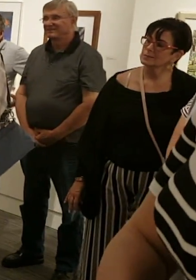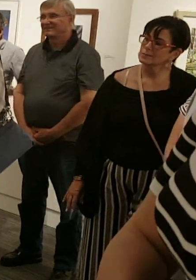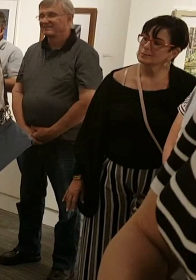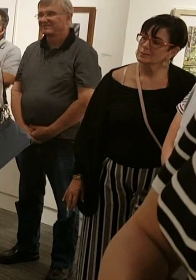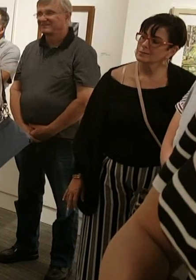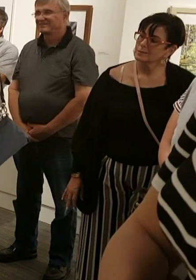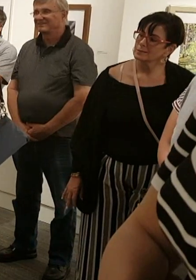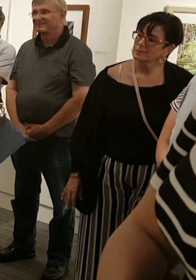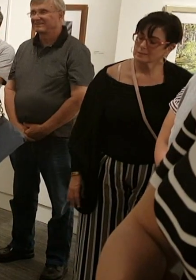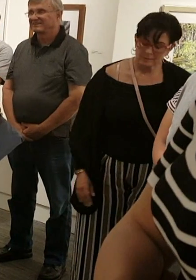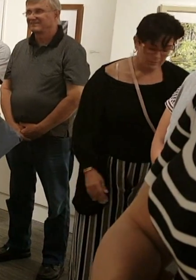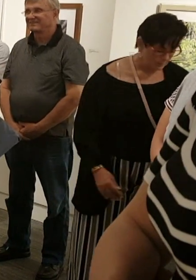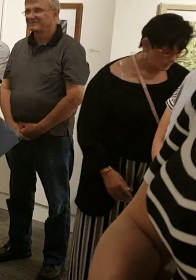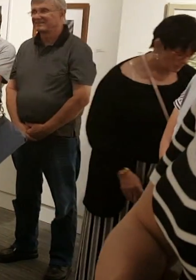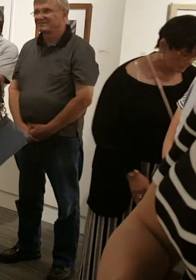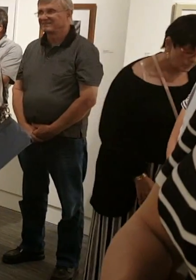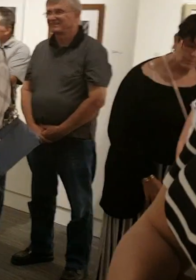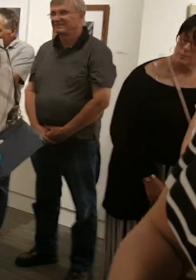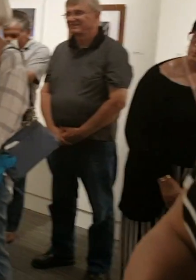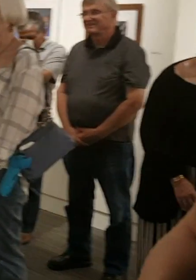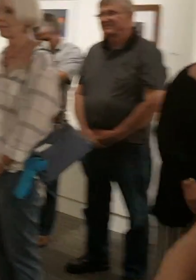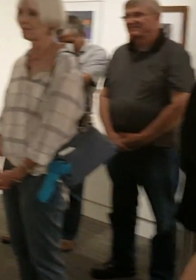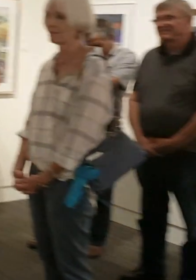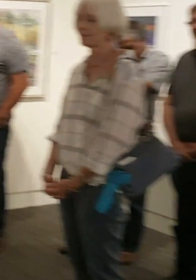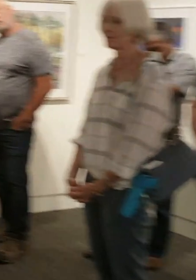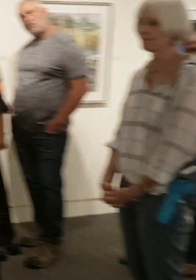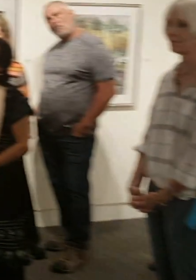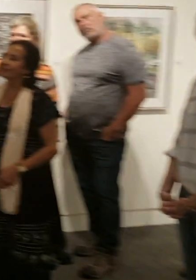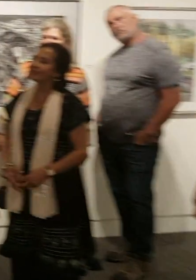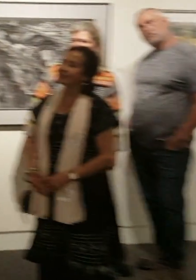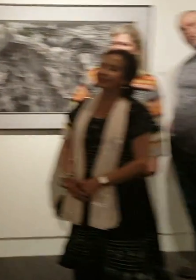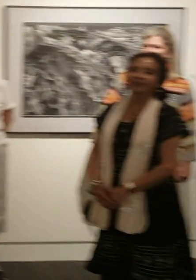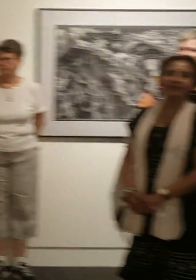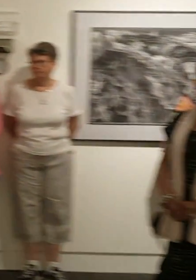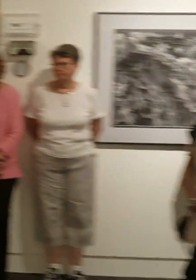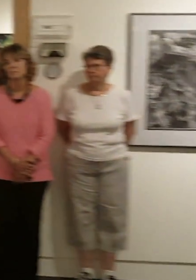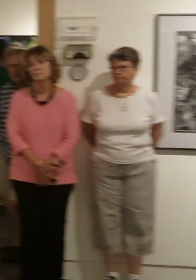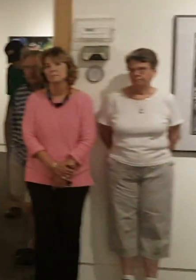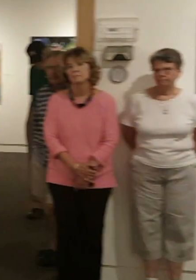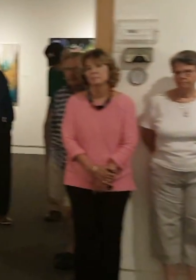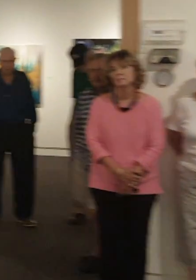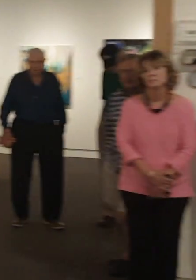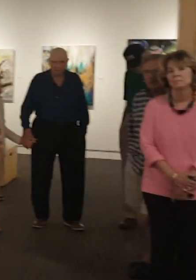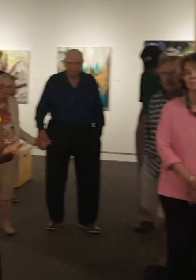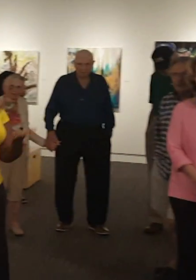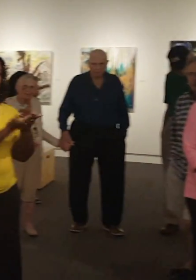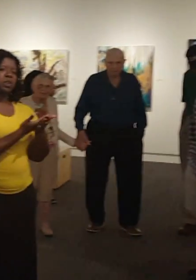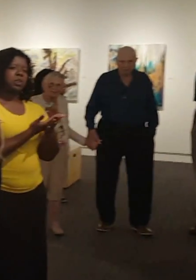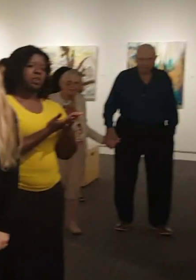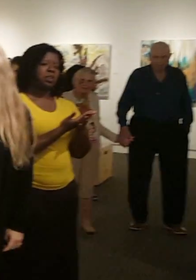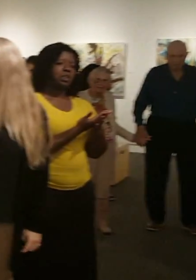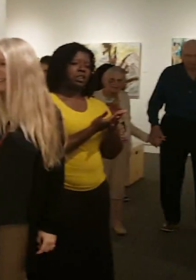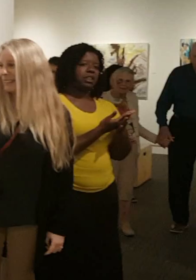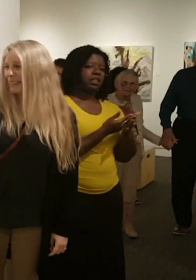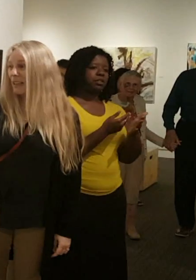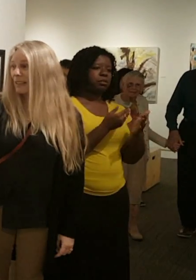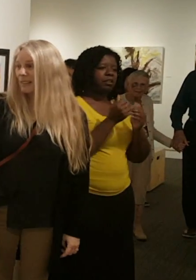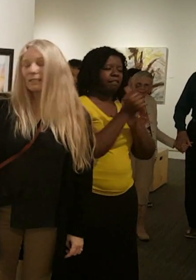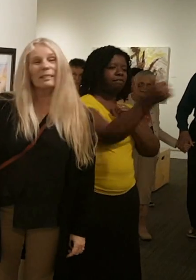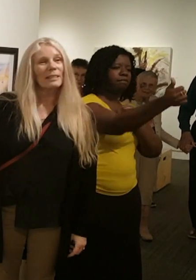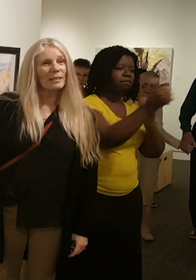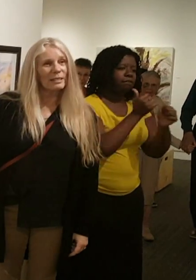slid things around, and I just had fun, you know. Yeah, you're so good at that, at always getting like your depth and